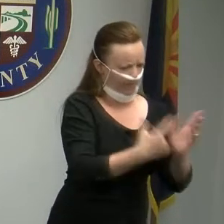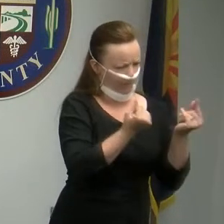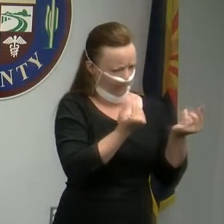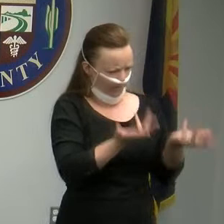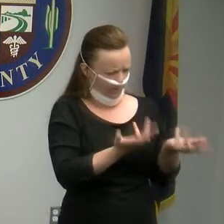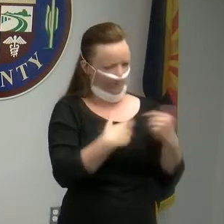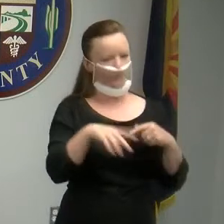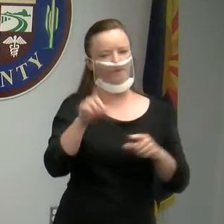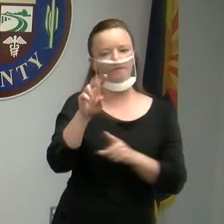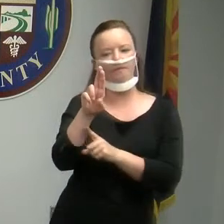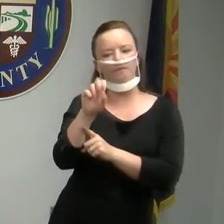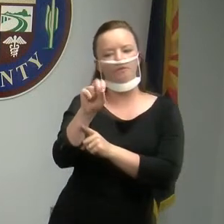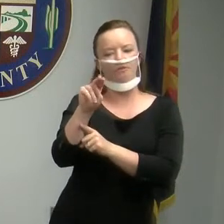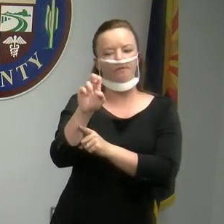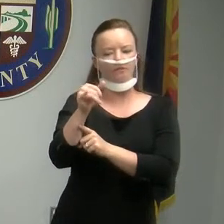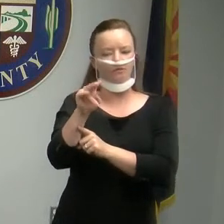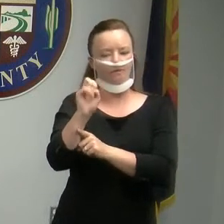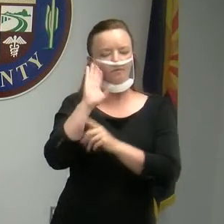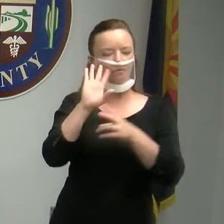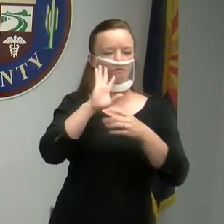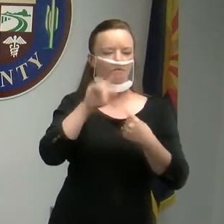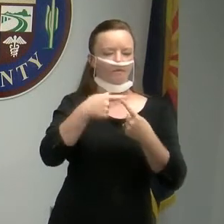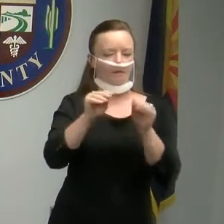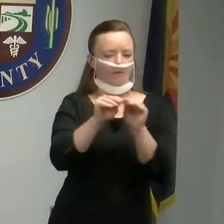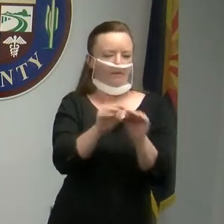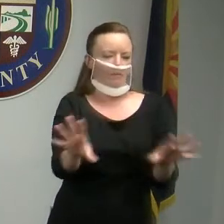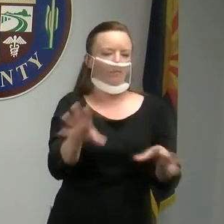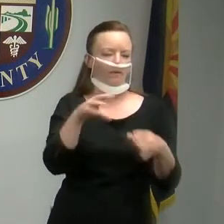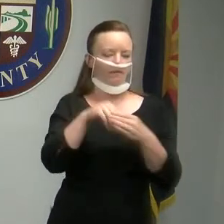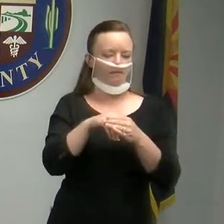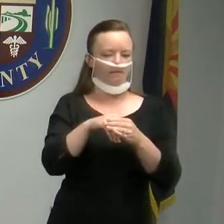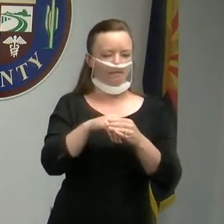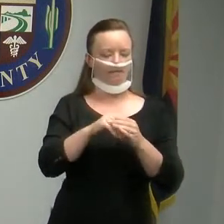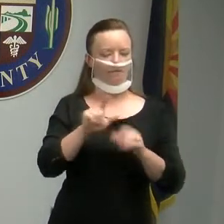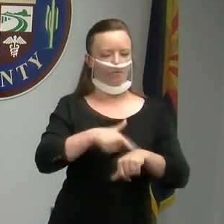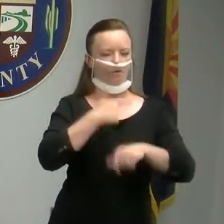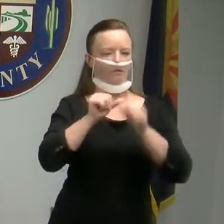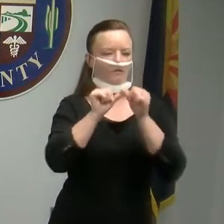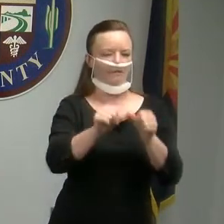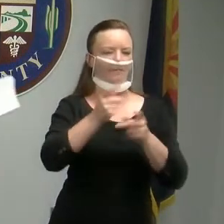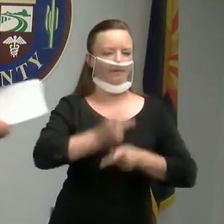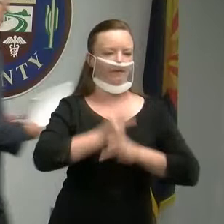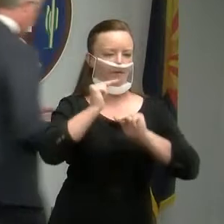talk about outbreaks or clusters inside long-term care facilities for you, Ann.